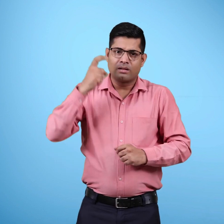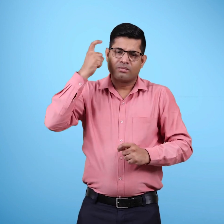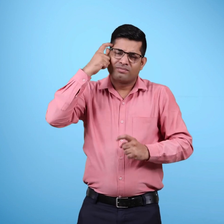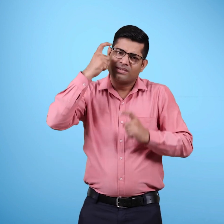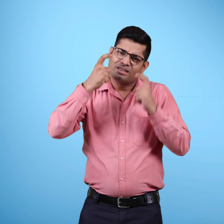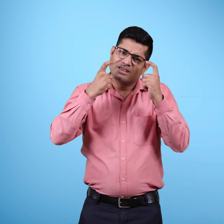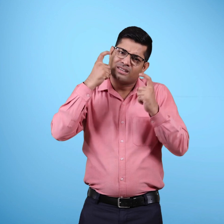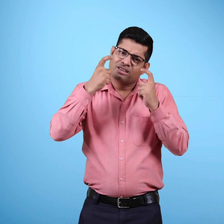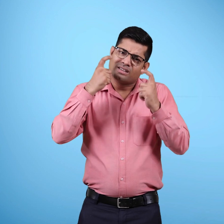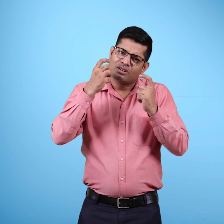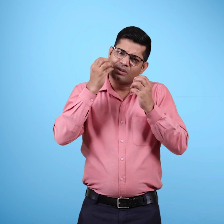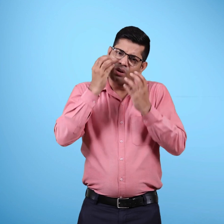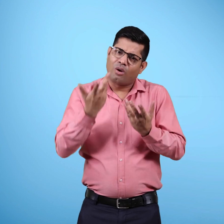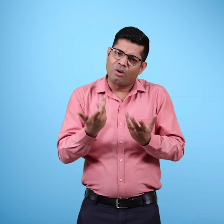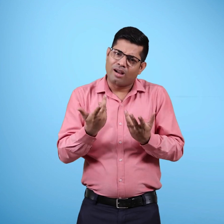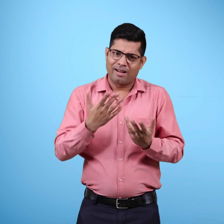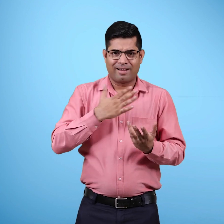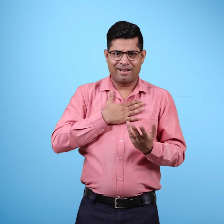the money plant,